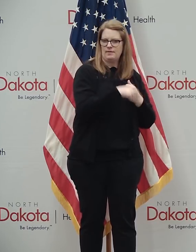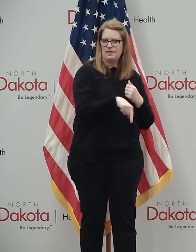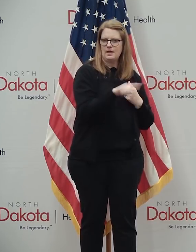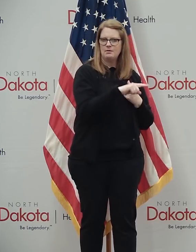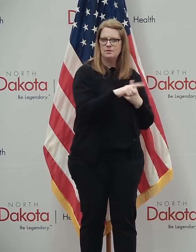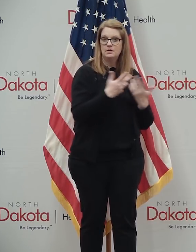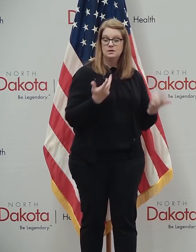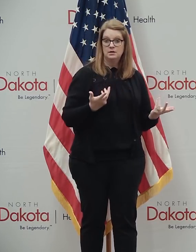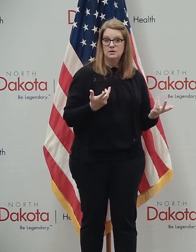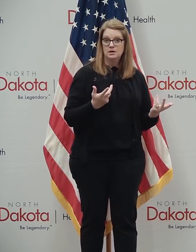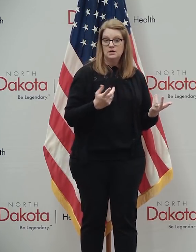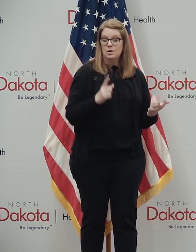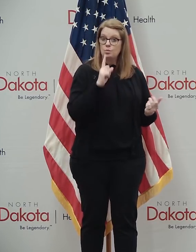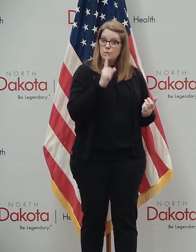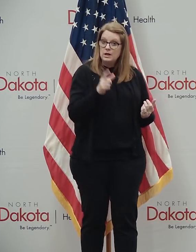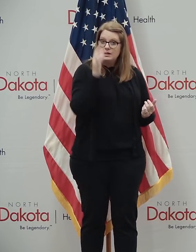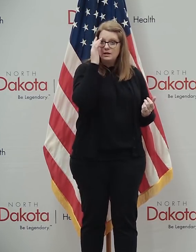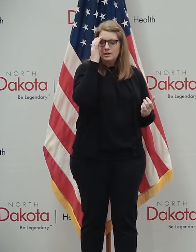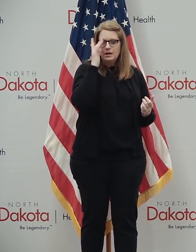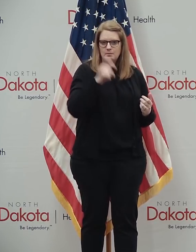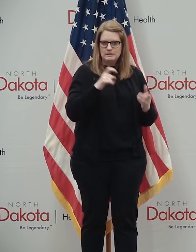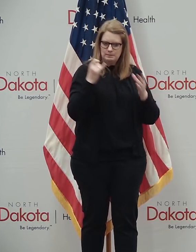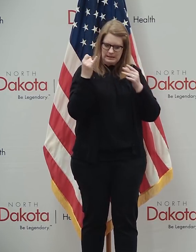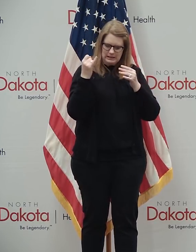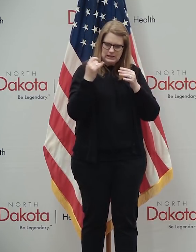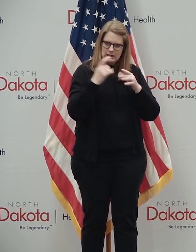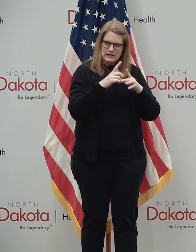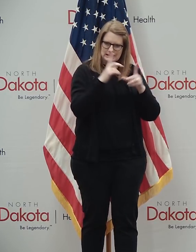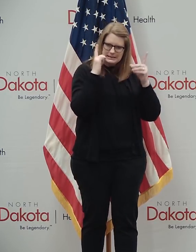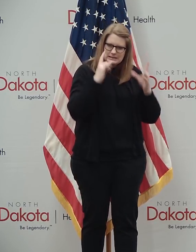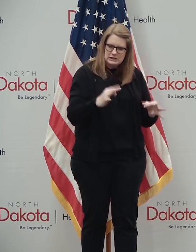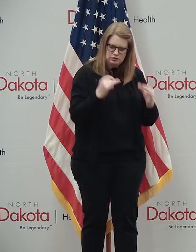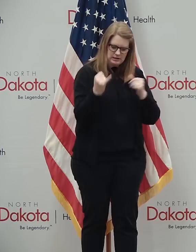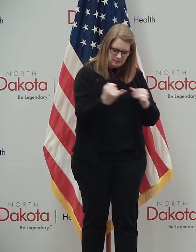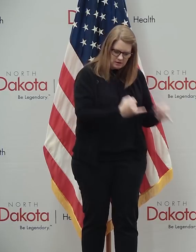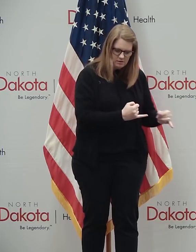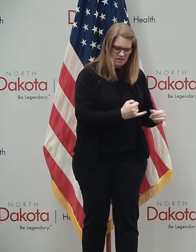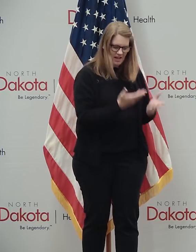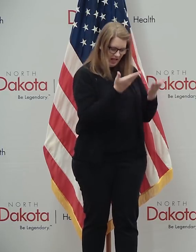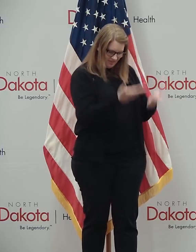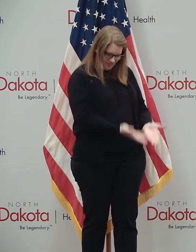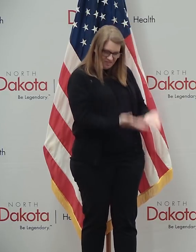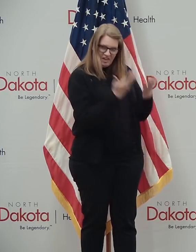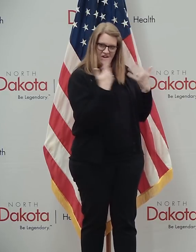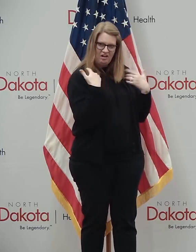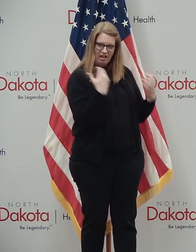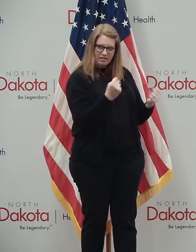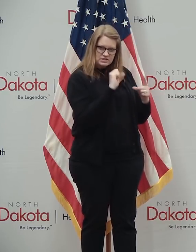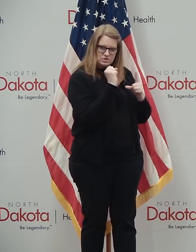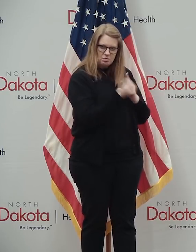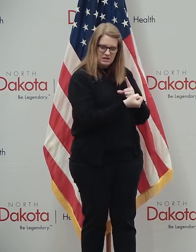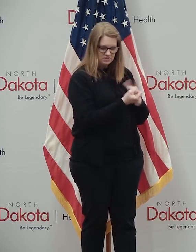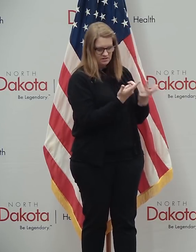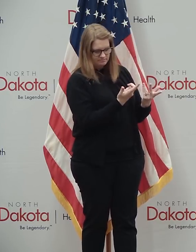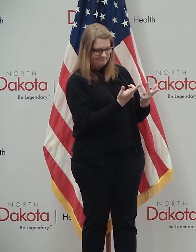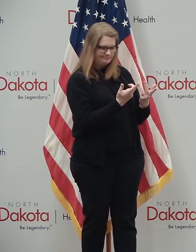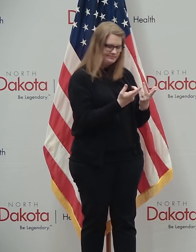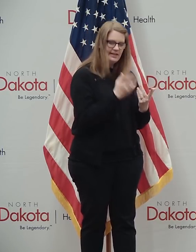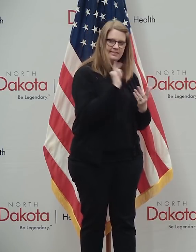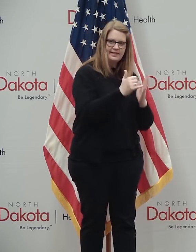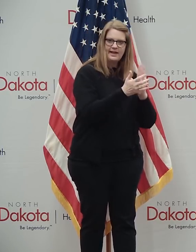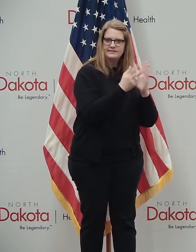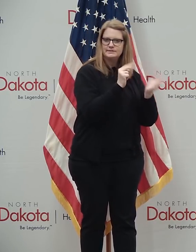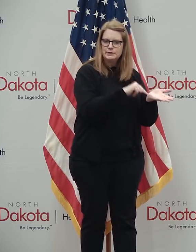needs to be an individual decision, based on their health status, based on the health status of those around them, based on that skilled nursing